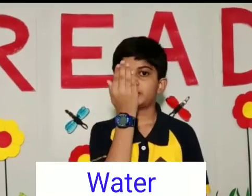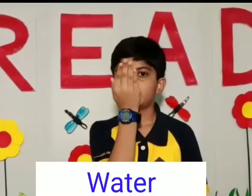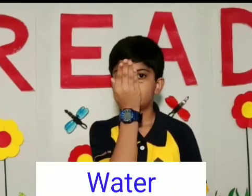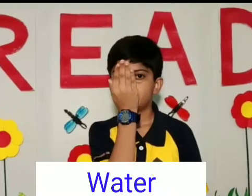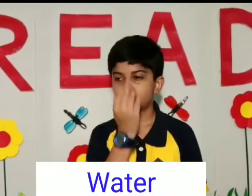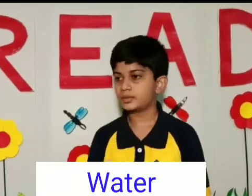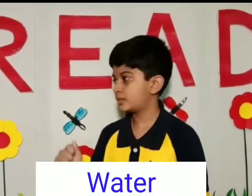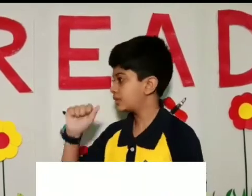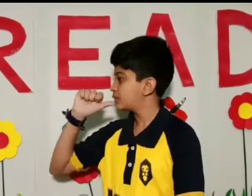Water,